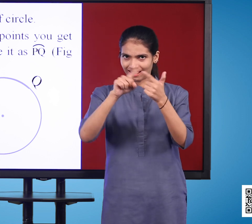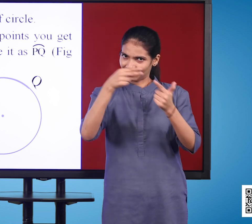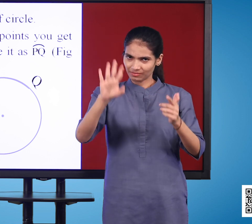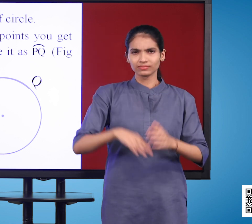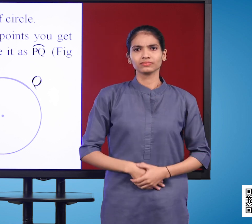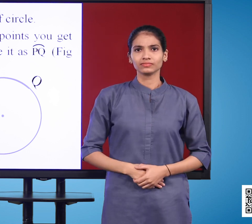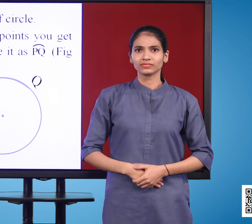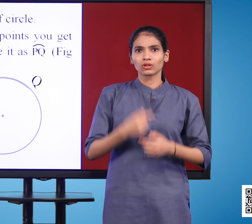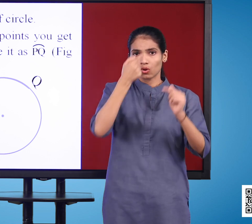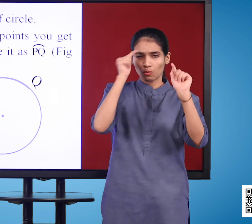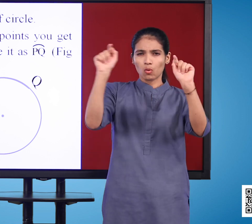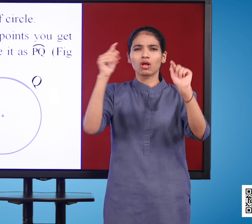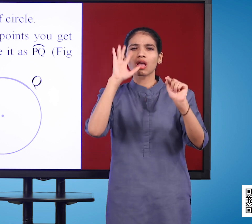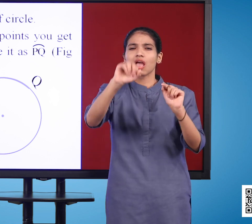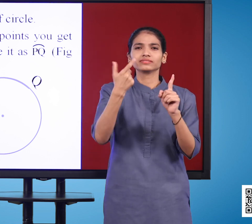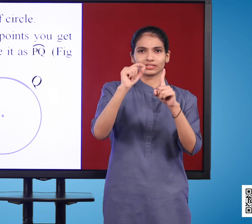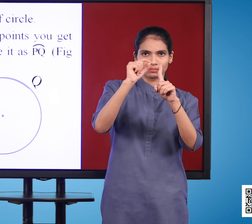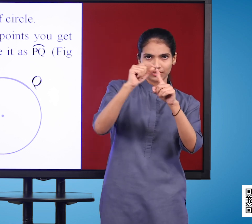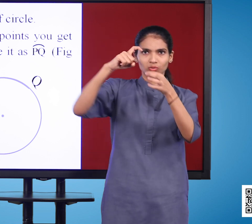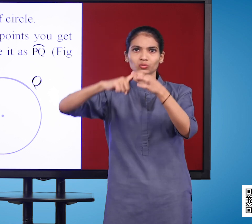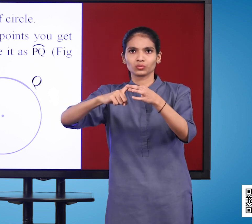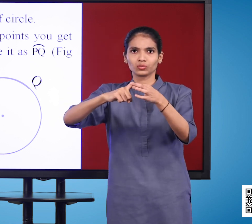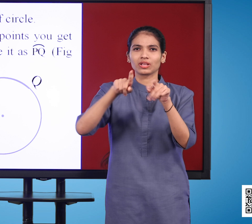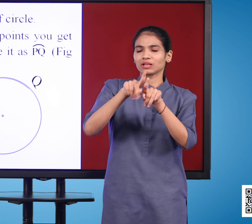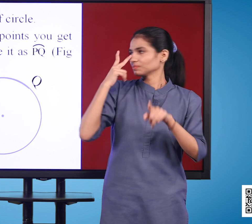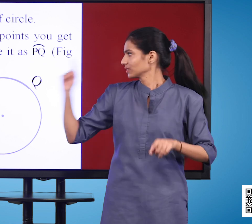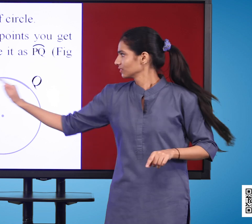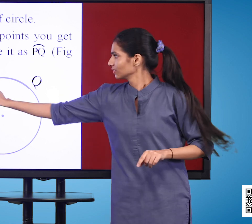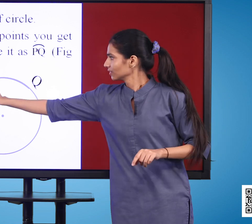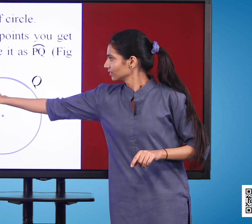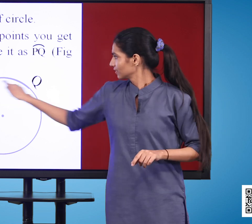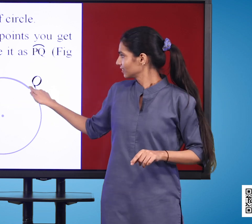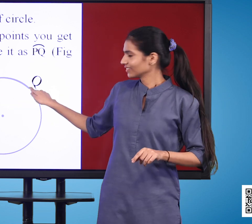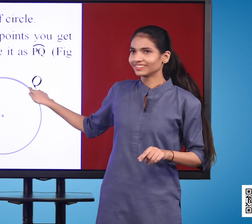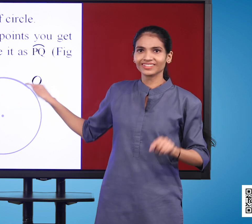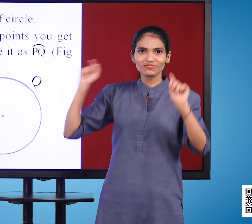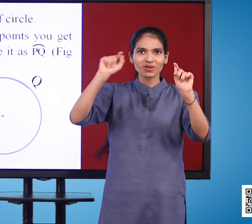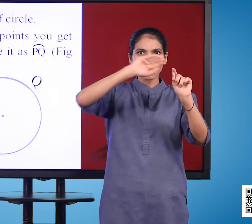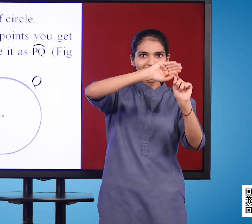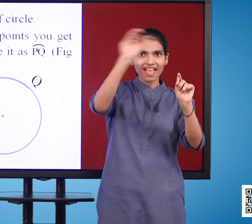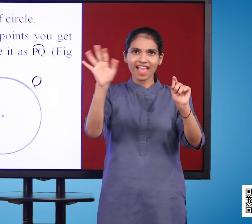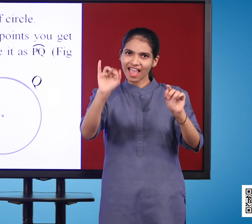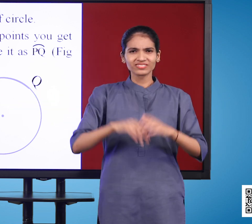arc PQ. We write it as PQ with an overhead sign of the arc.